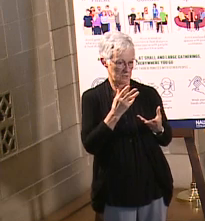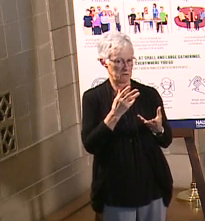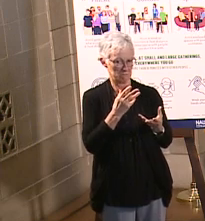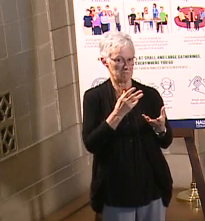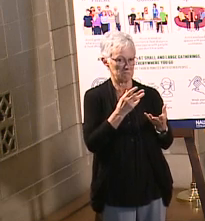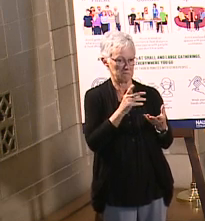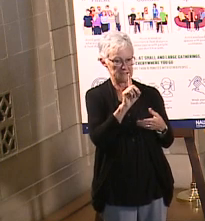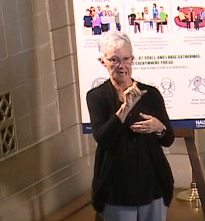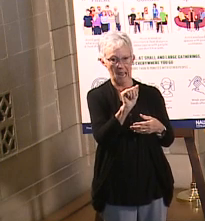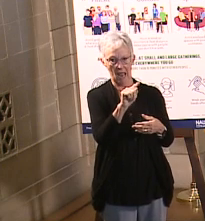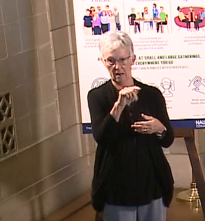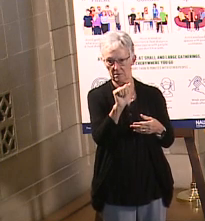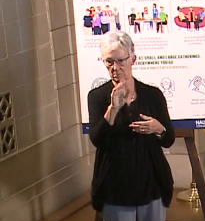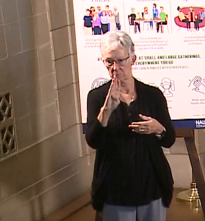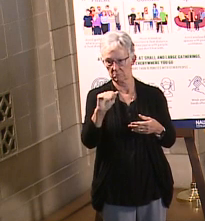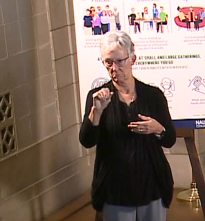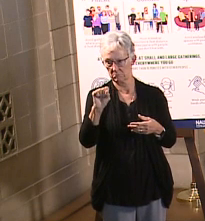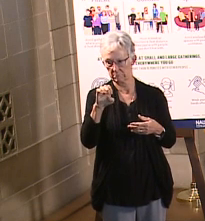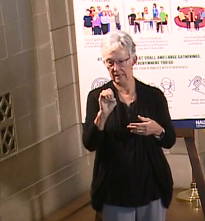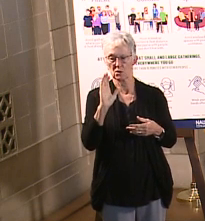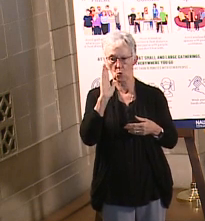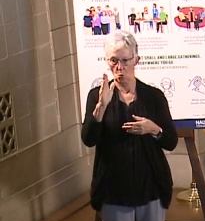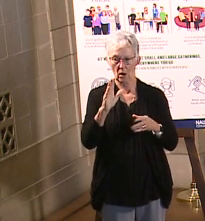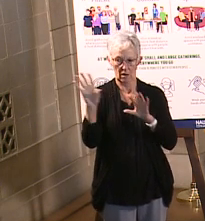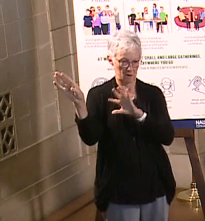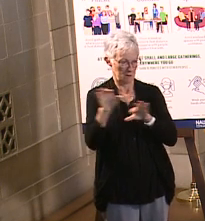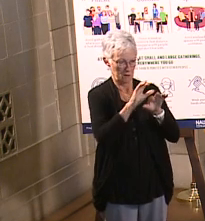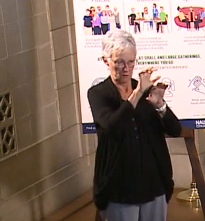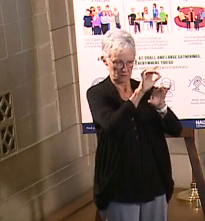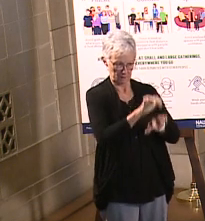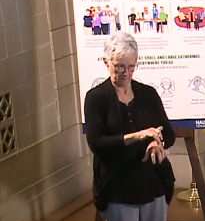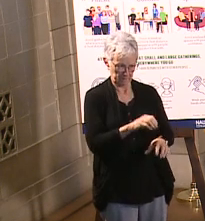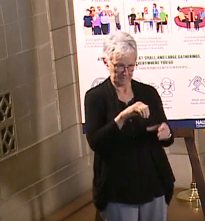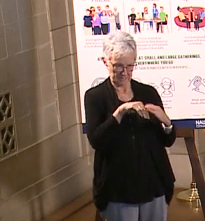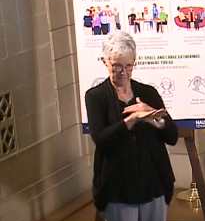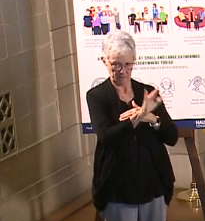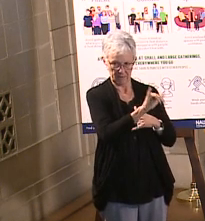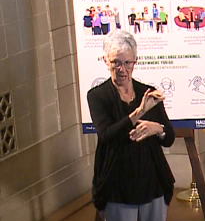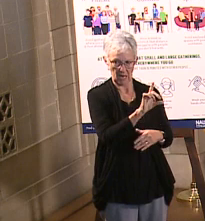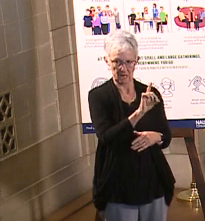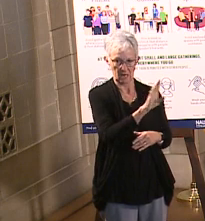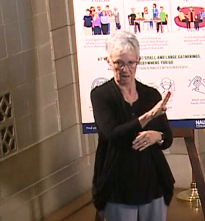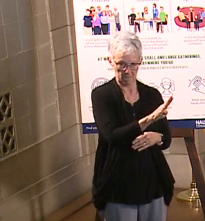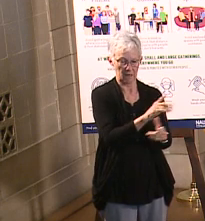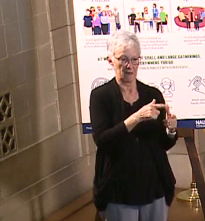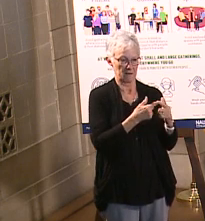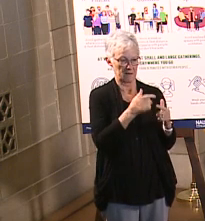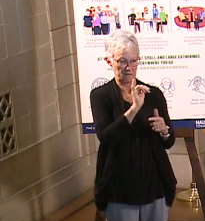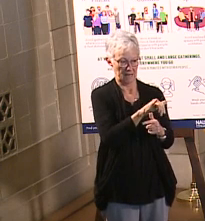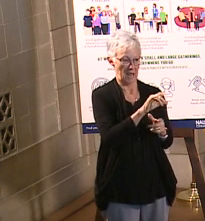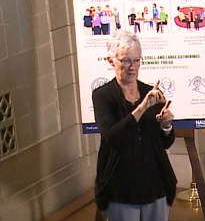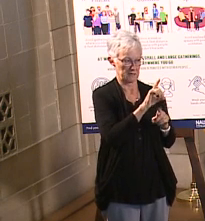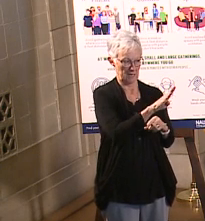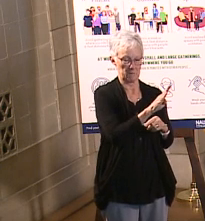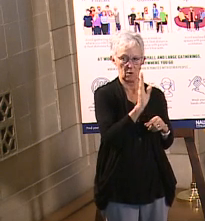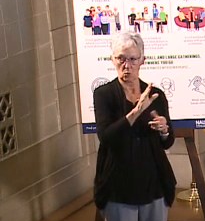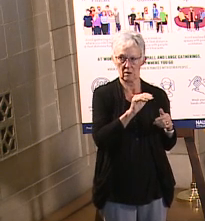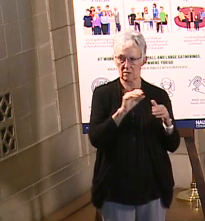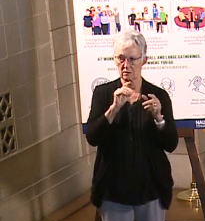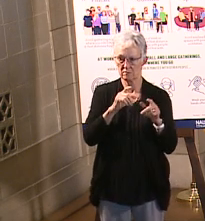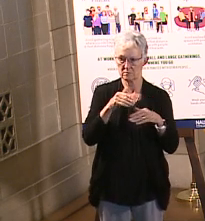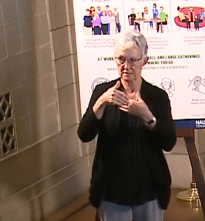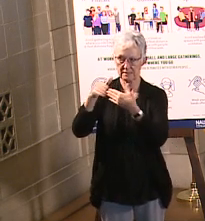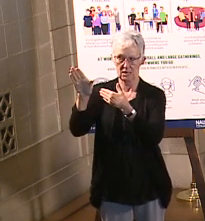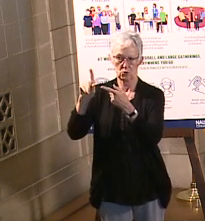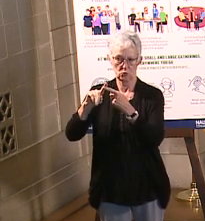administration data and is prepared to transmit de-identified vaccine data to the CDC. Other areas of program focus